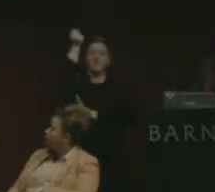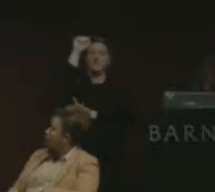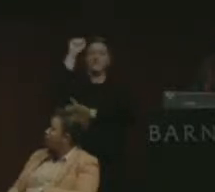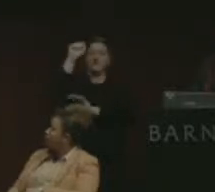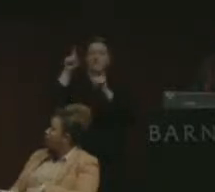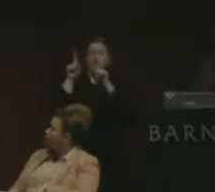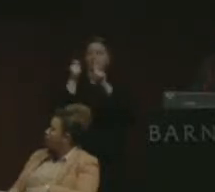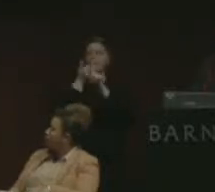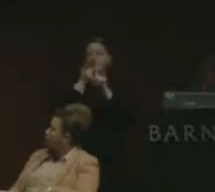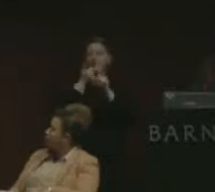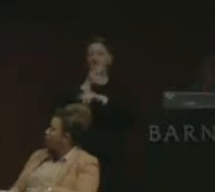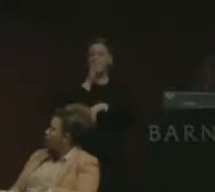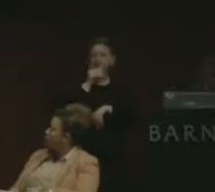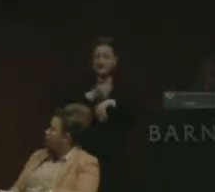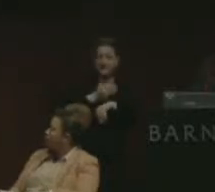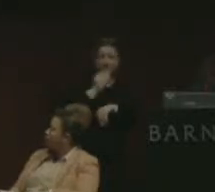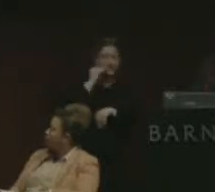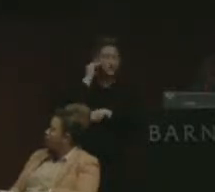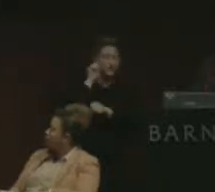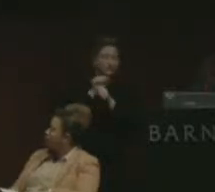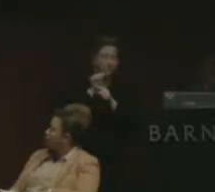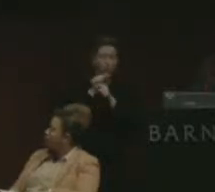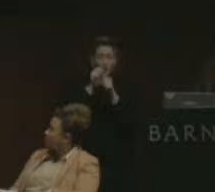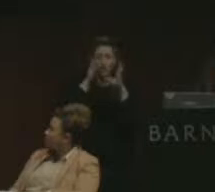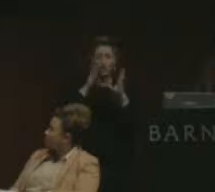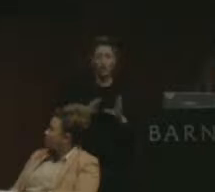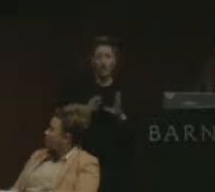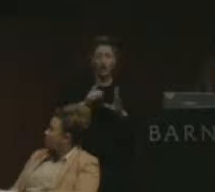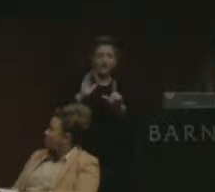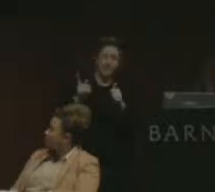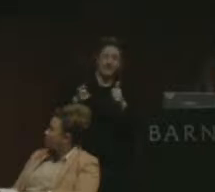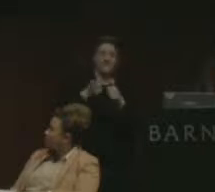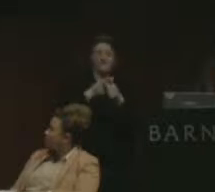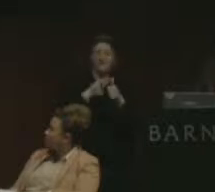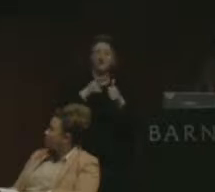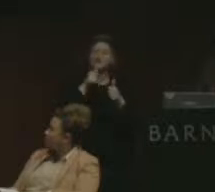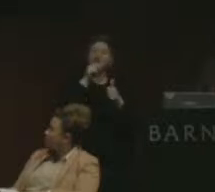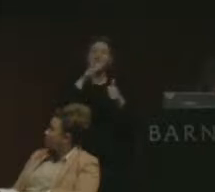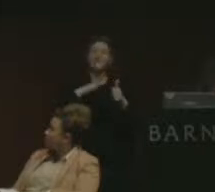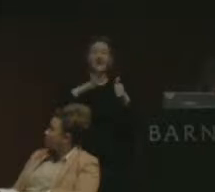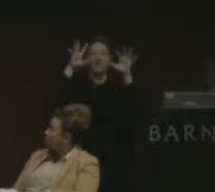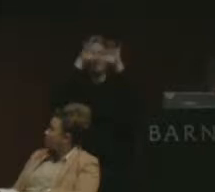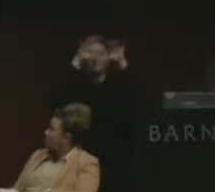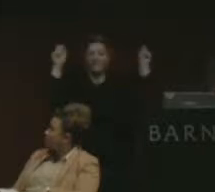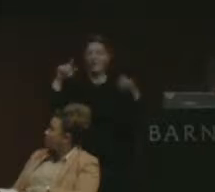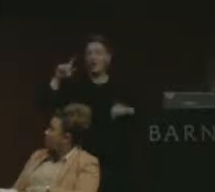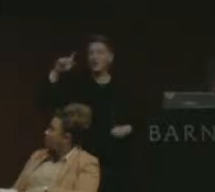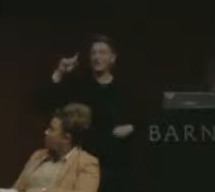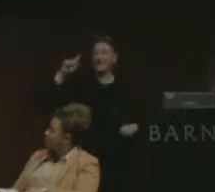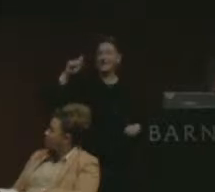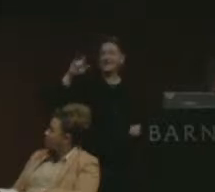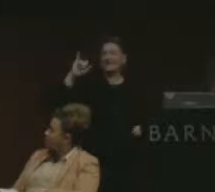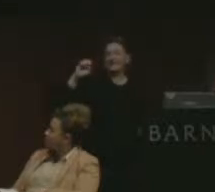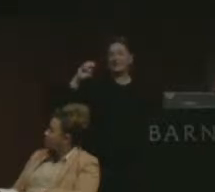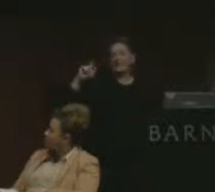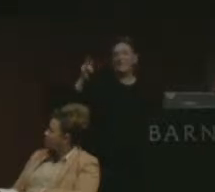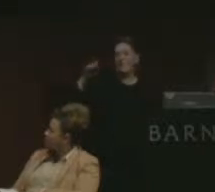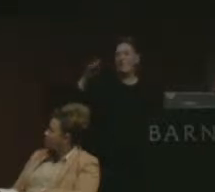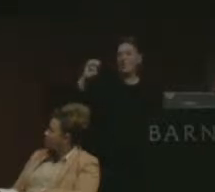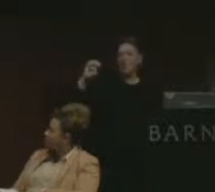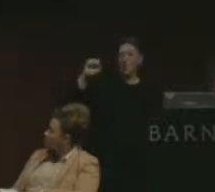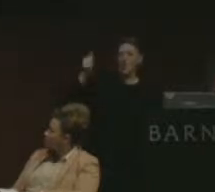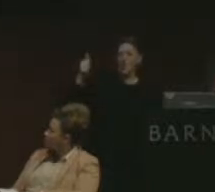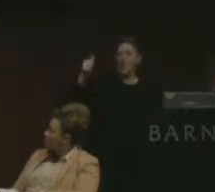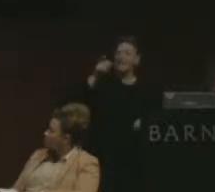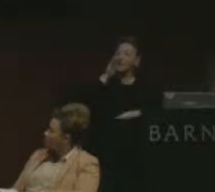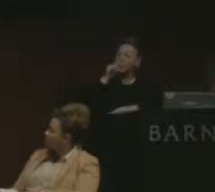was herself the daughter of a domestic worker, and she went on to become the first female president of Singapore, Halima Yacob. And she said, I am here as the